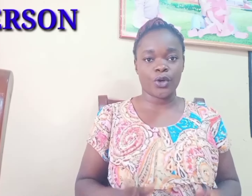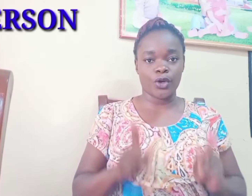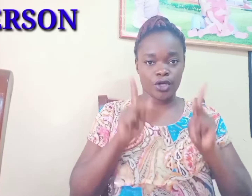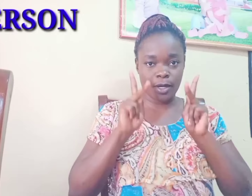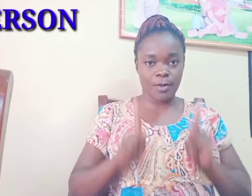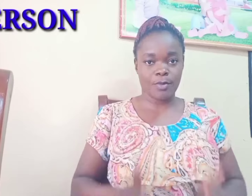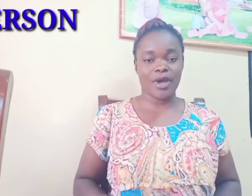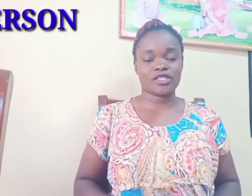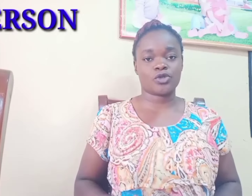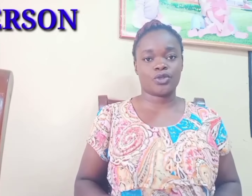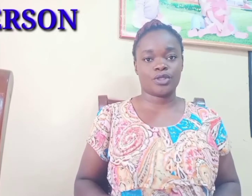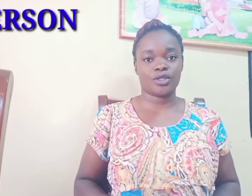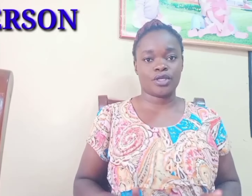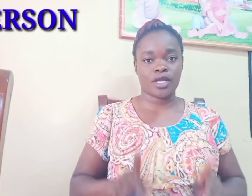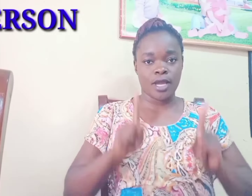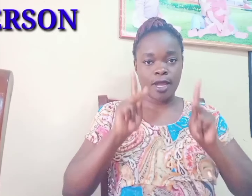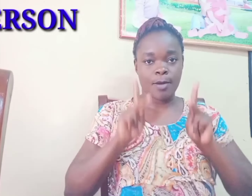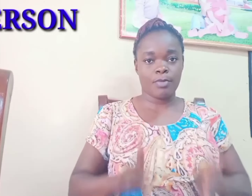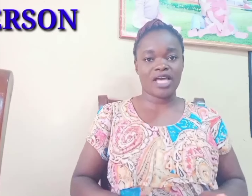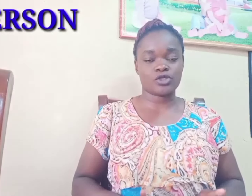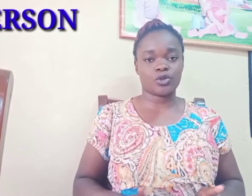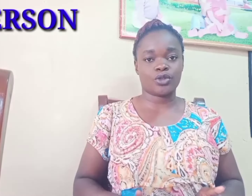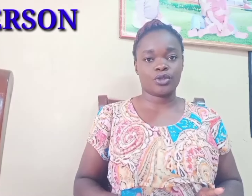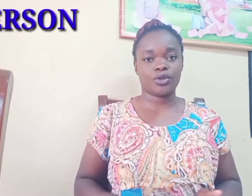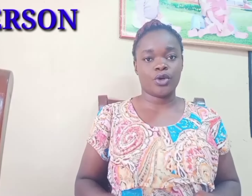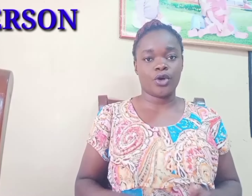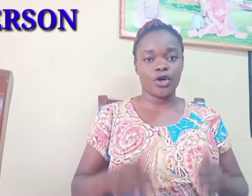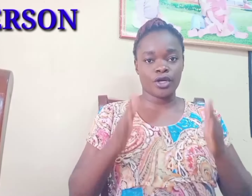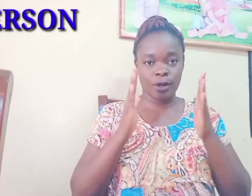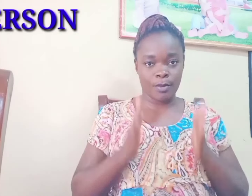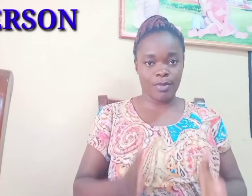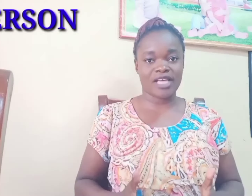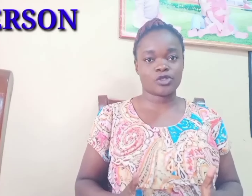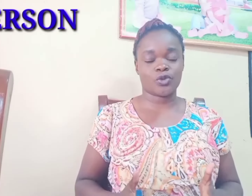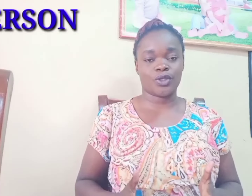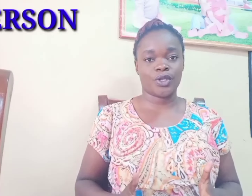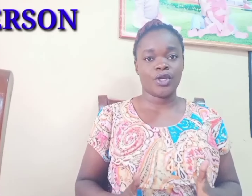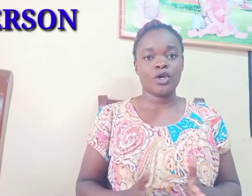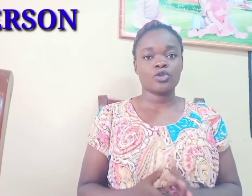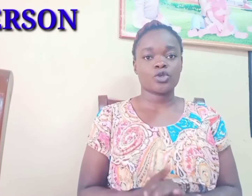or person, person or person. So